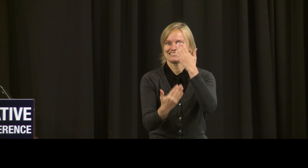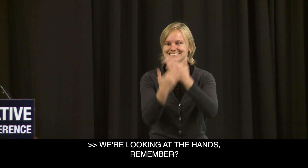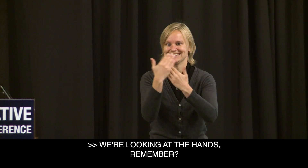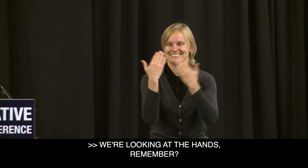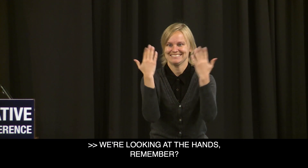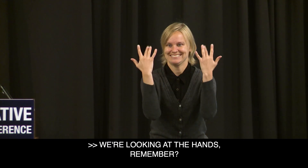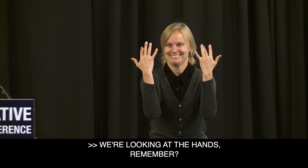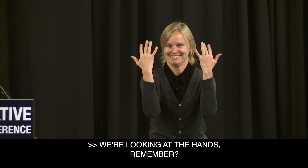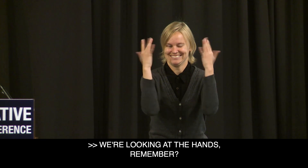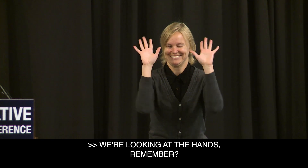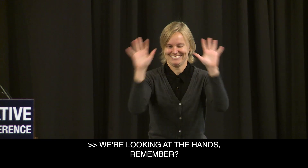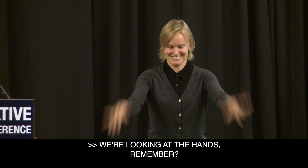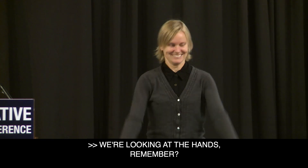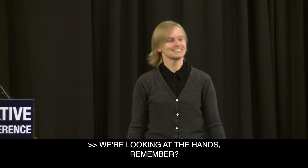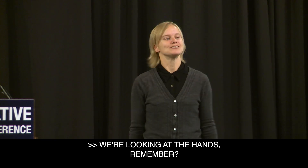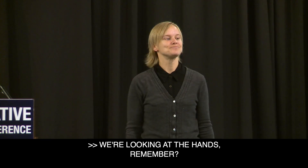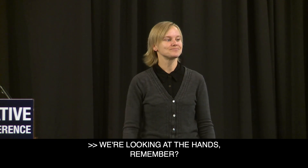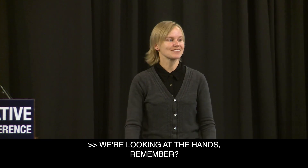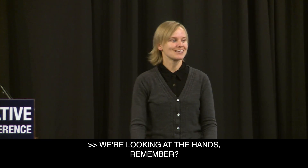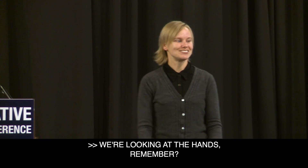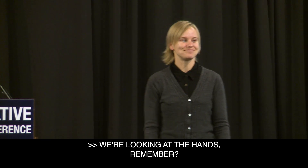We're looking at the hands, remember?